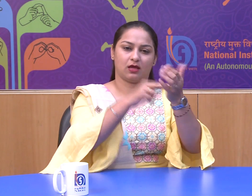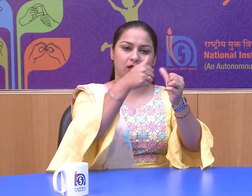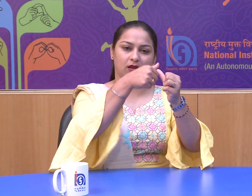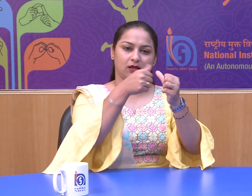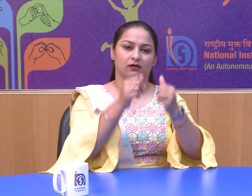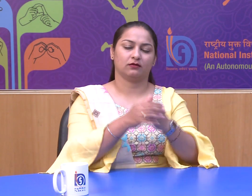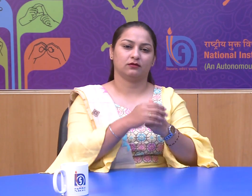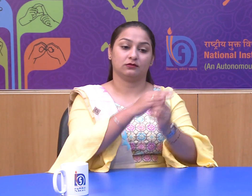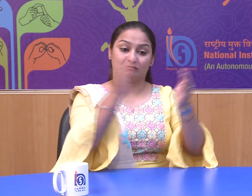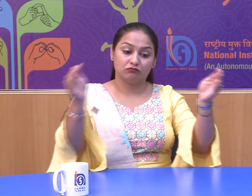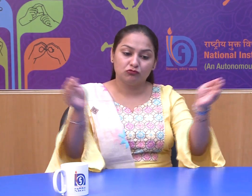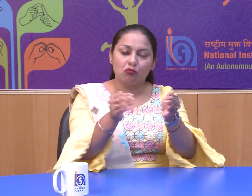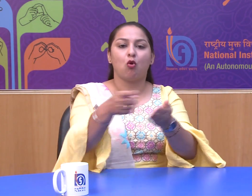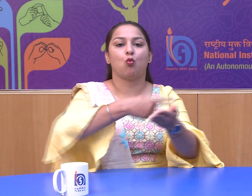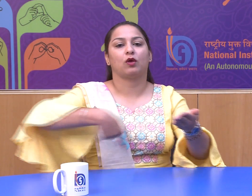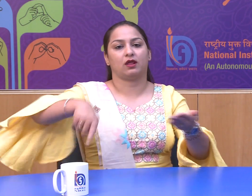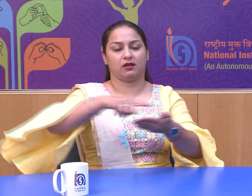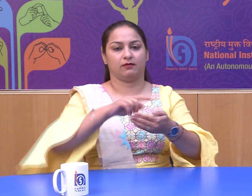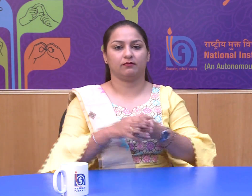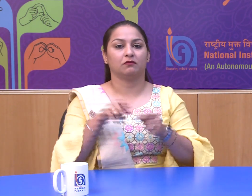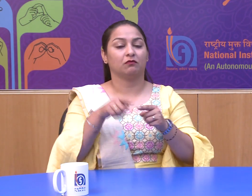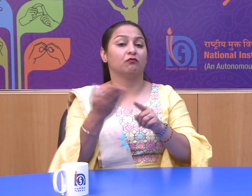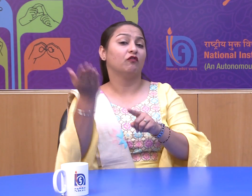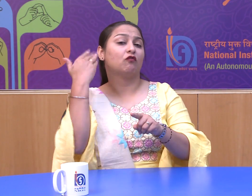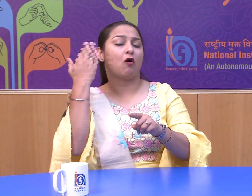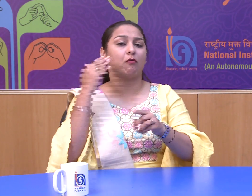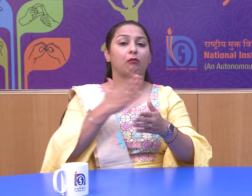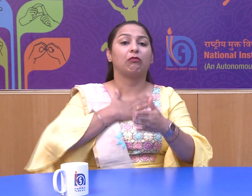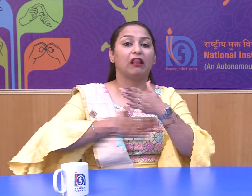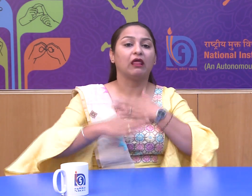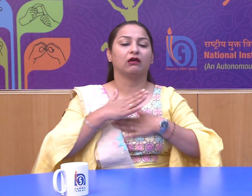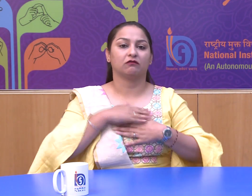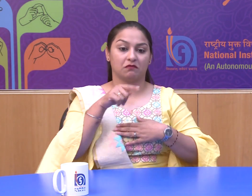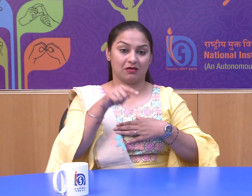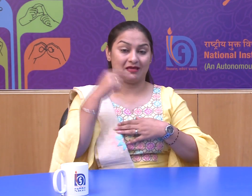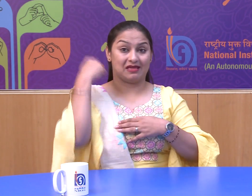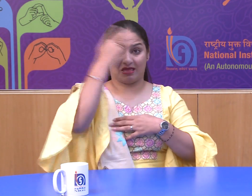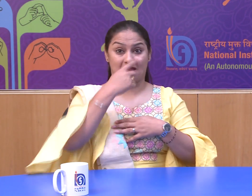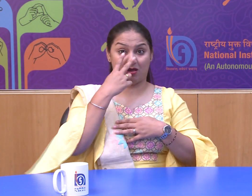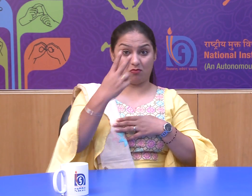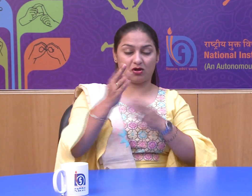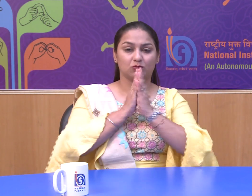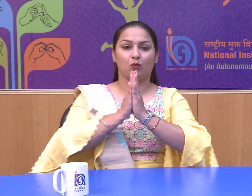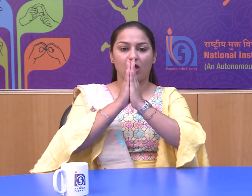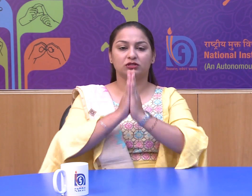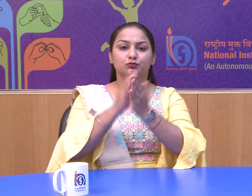or the Small Wheel. The former believed in image worship, rituals